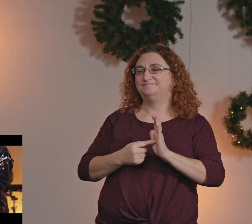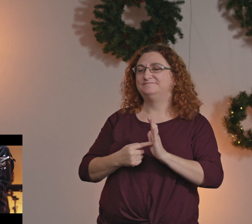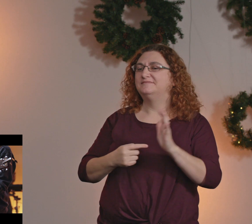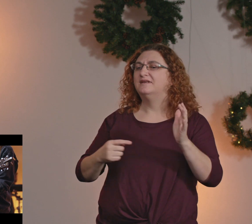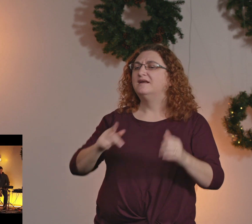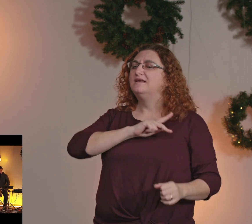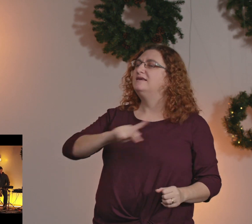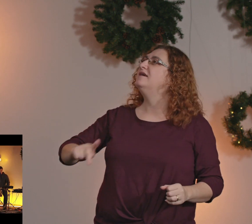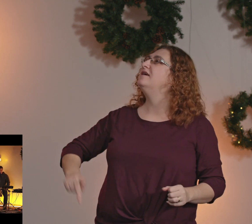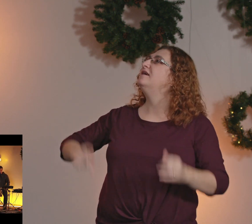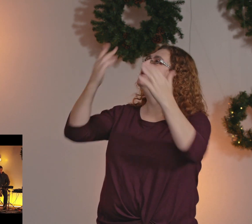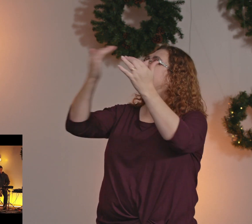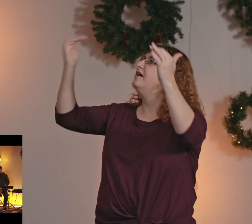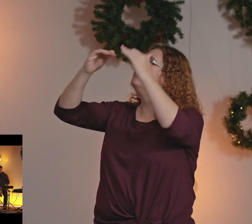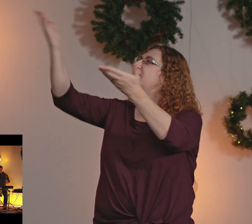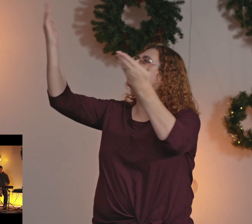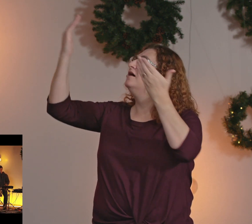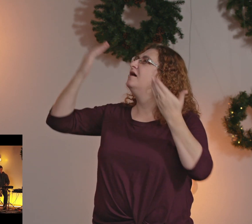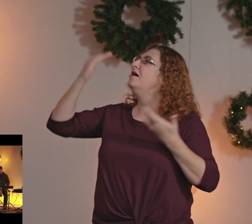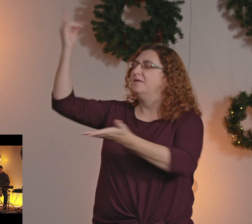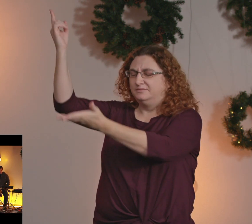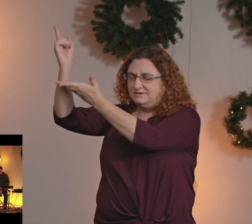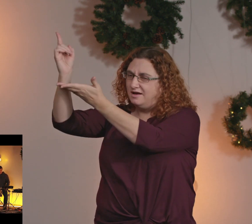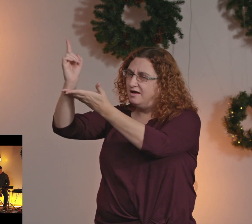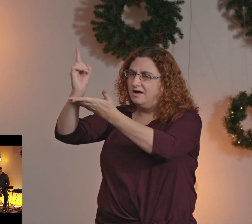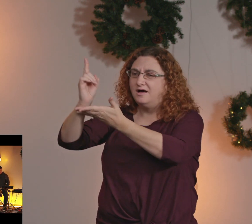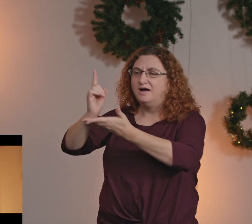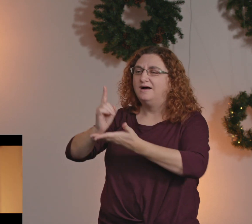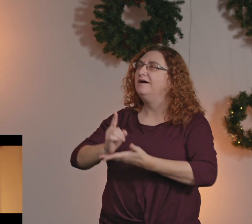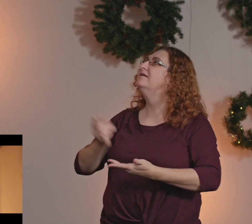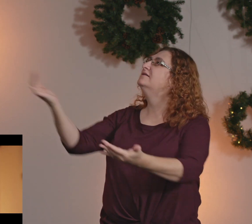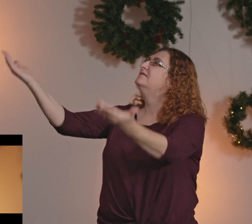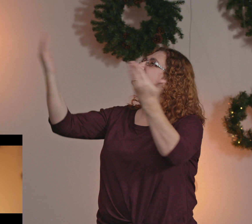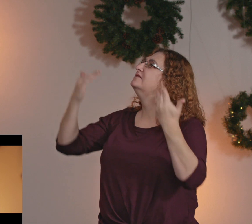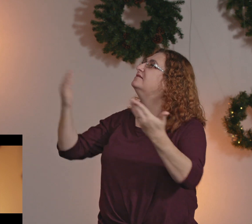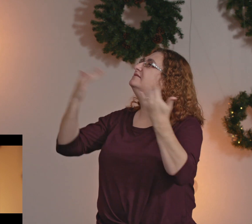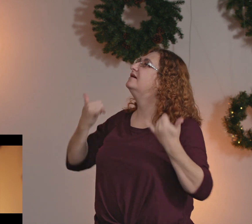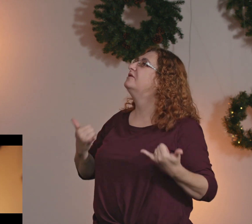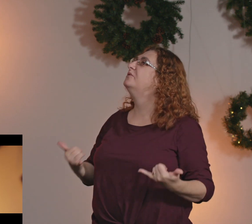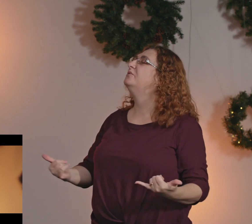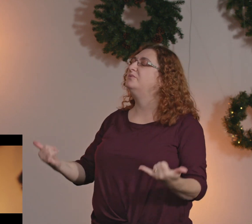King of heaven, come down. King of heaven, come.